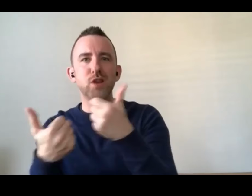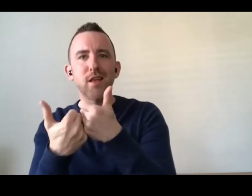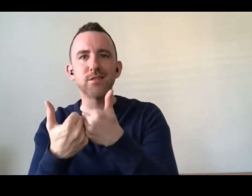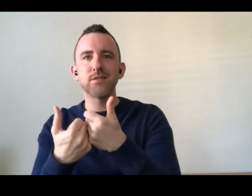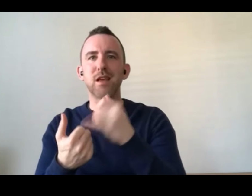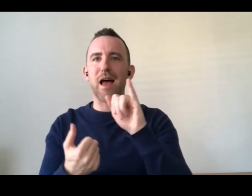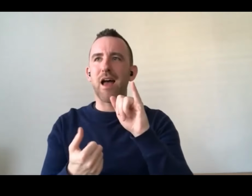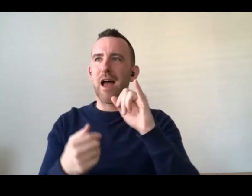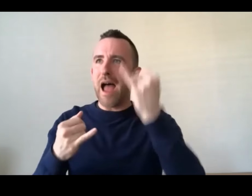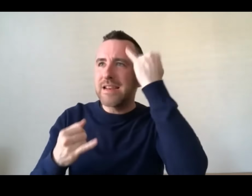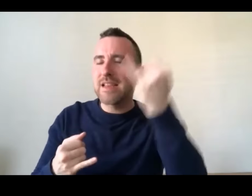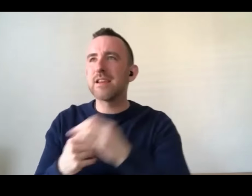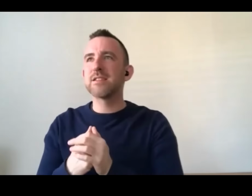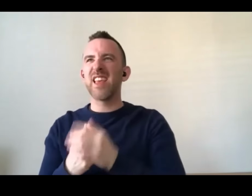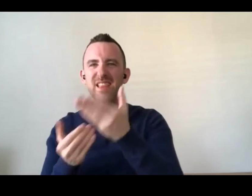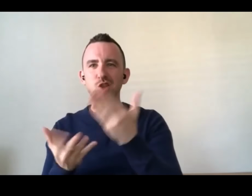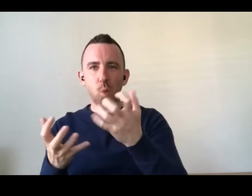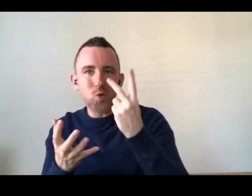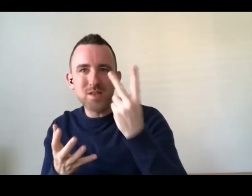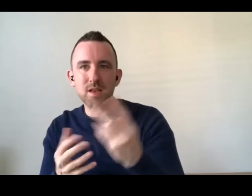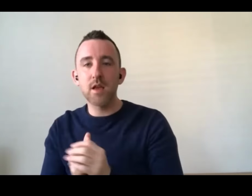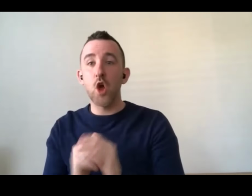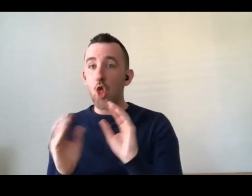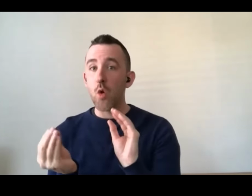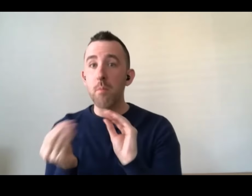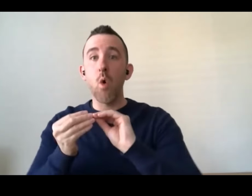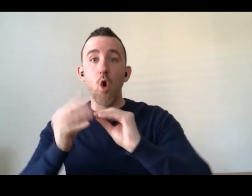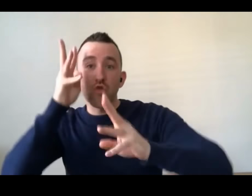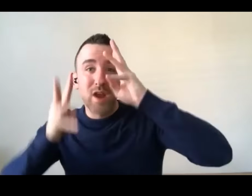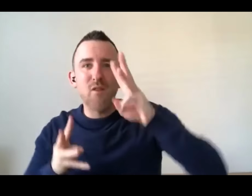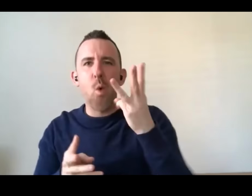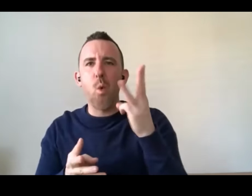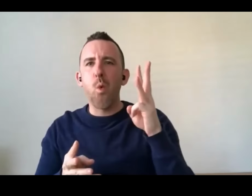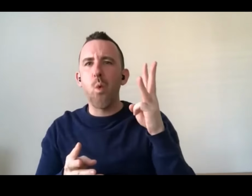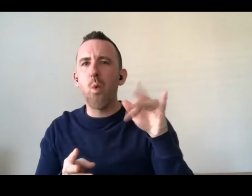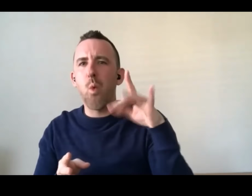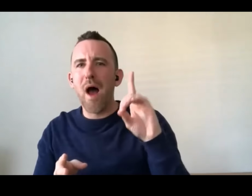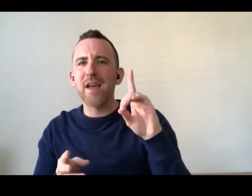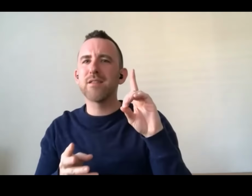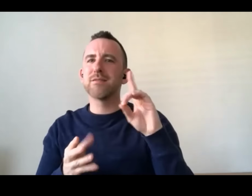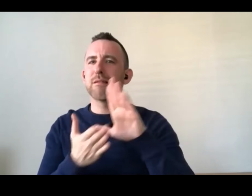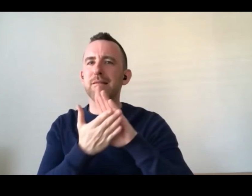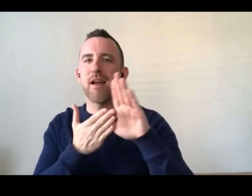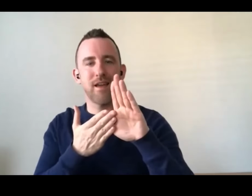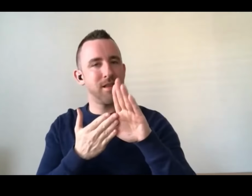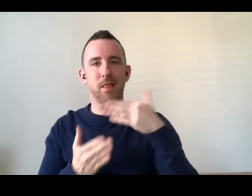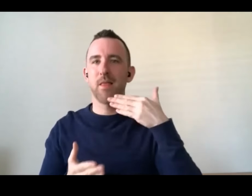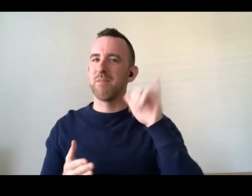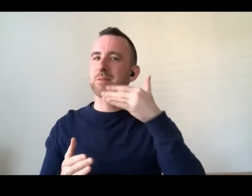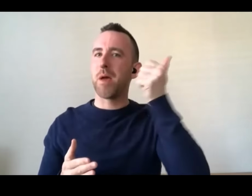you have, things you've always wanted to see. The more creative and wild and kind, the better. So